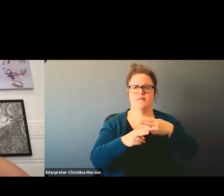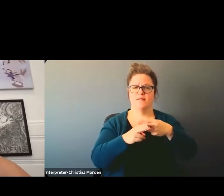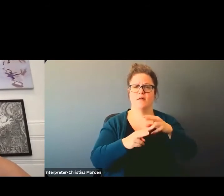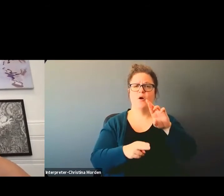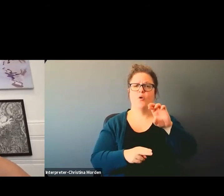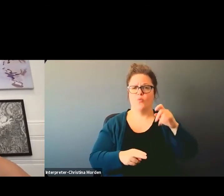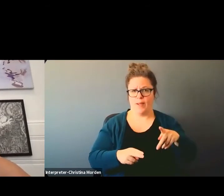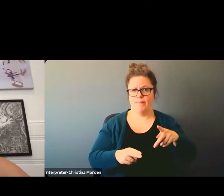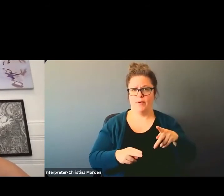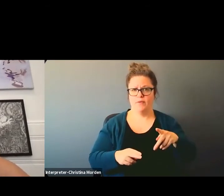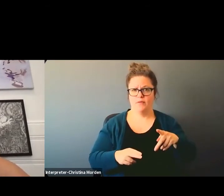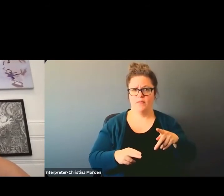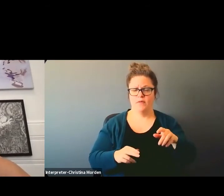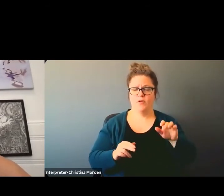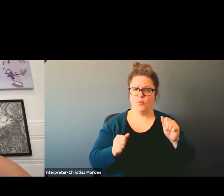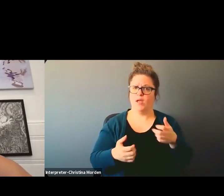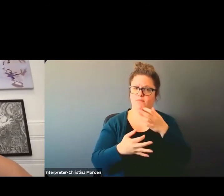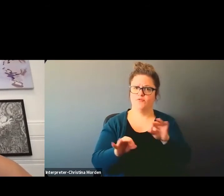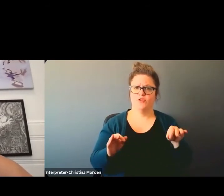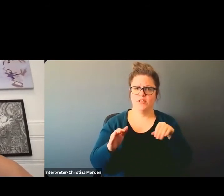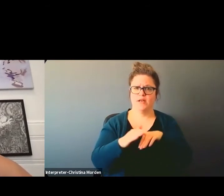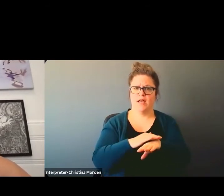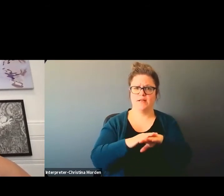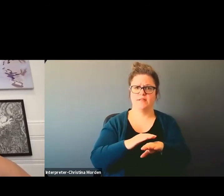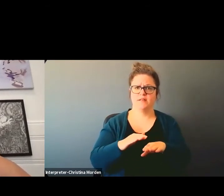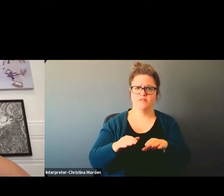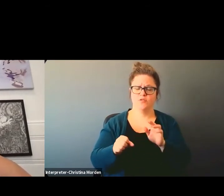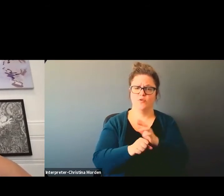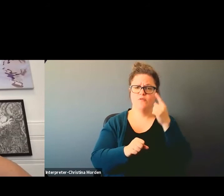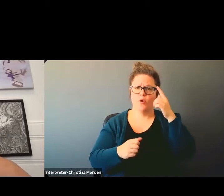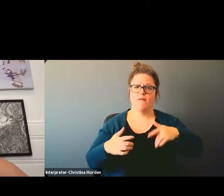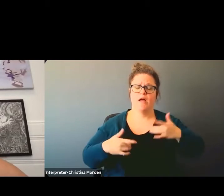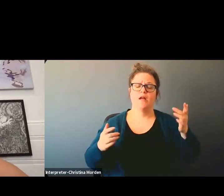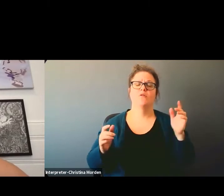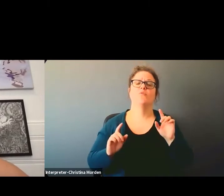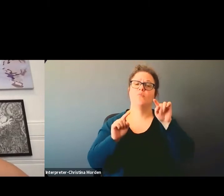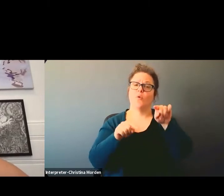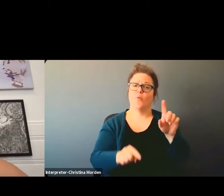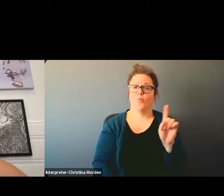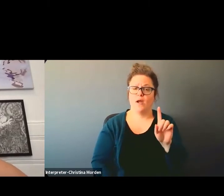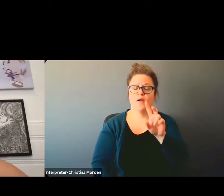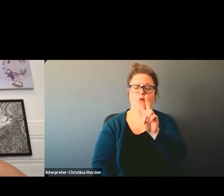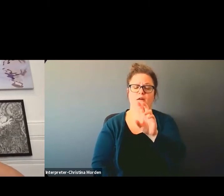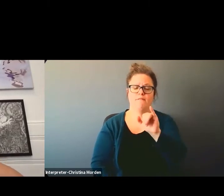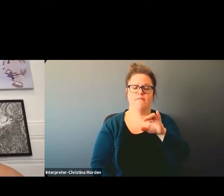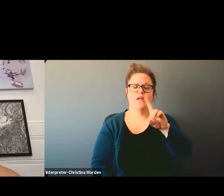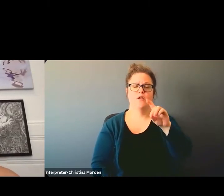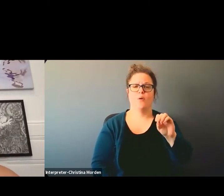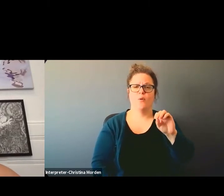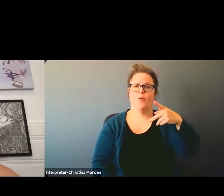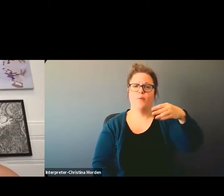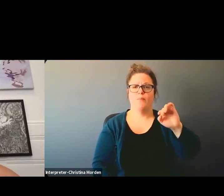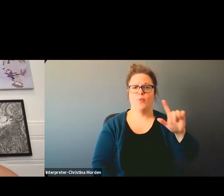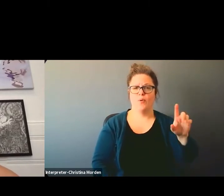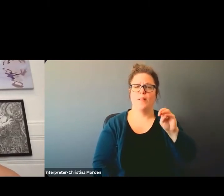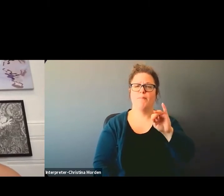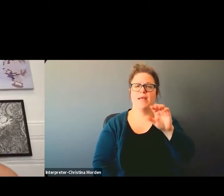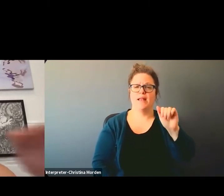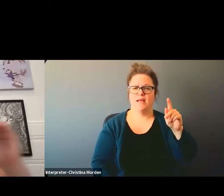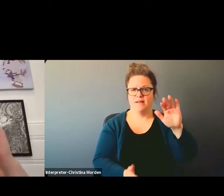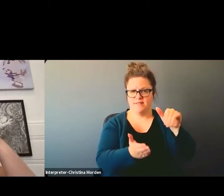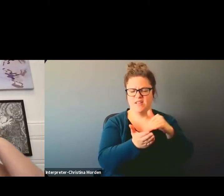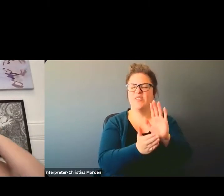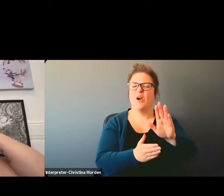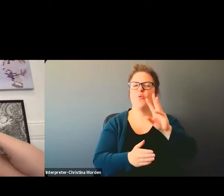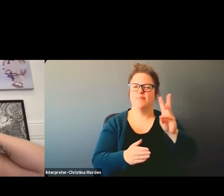make your space accessible for your events. All you have to do is go to Video Pool Media Center on their website under their equipment stuff, and